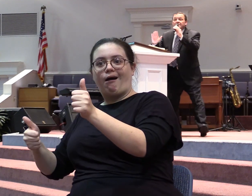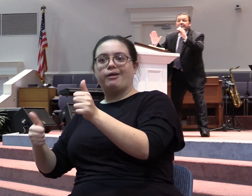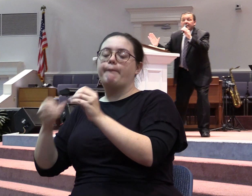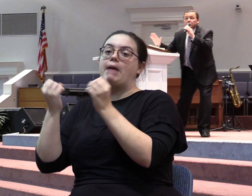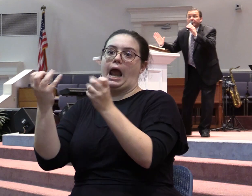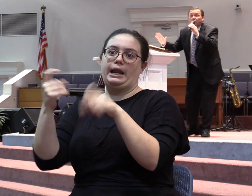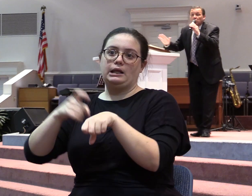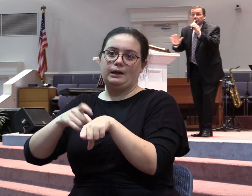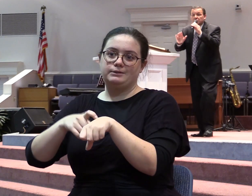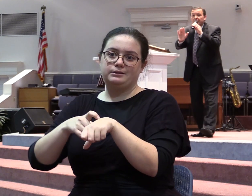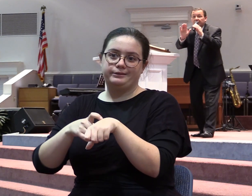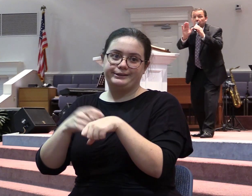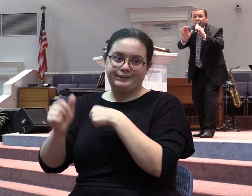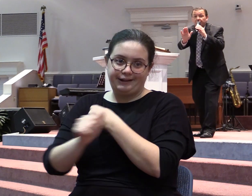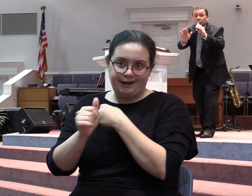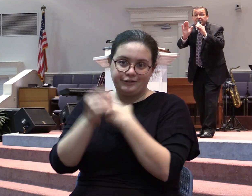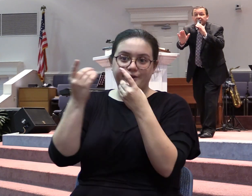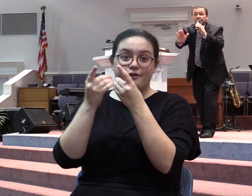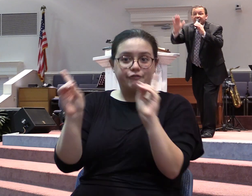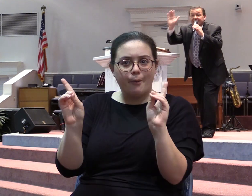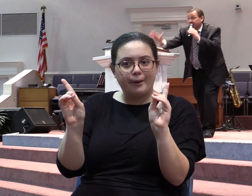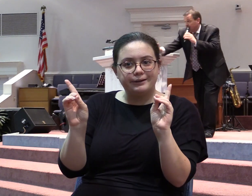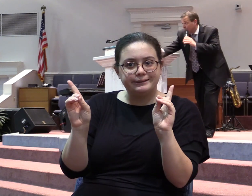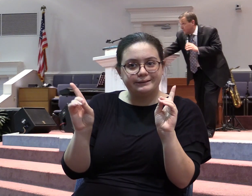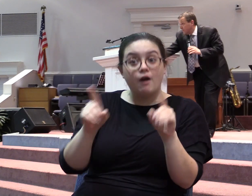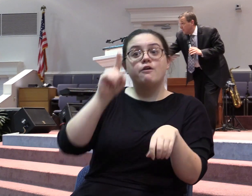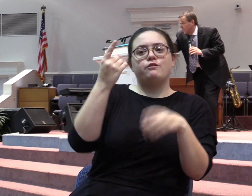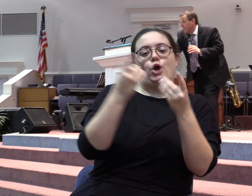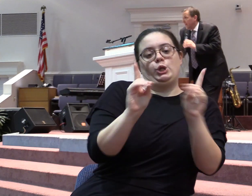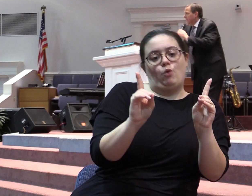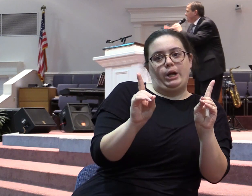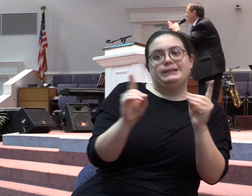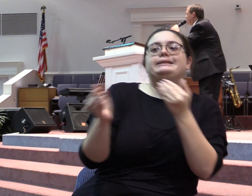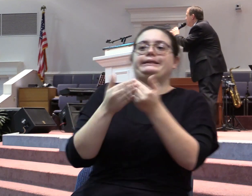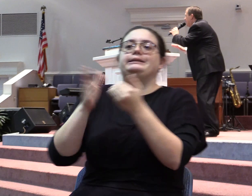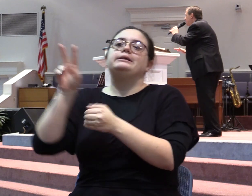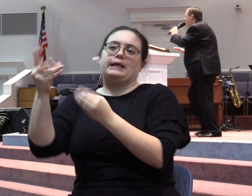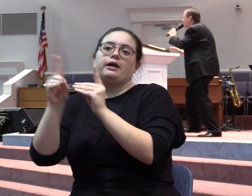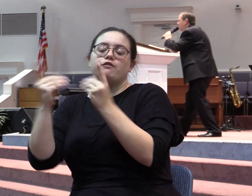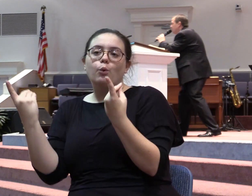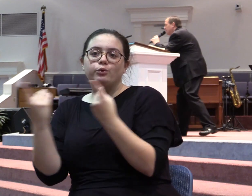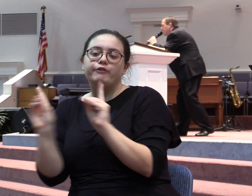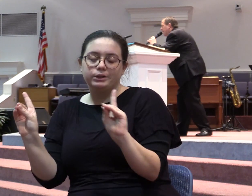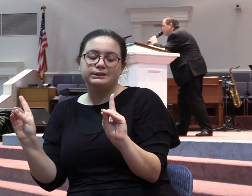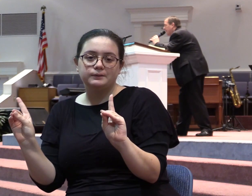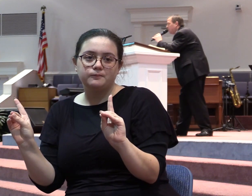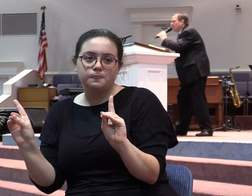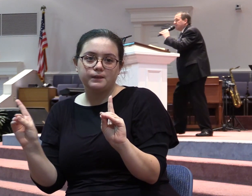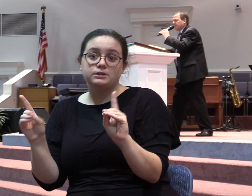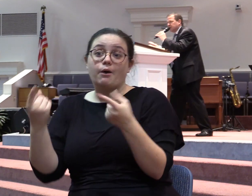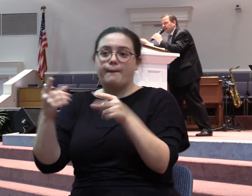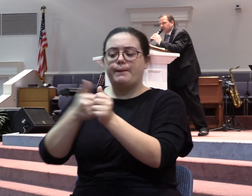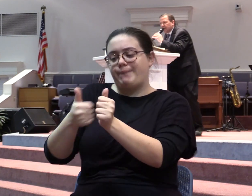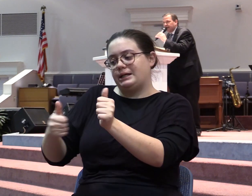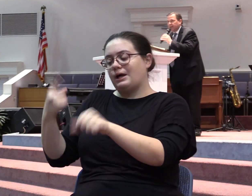And that's the danger of divorce, because you ever get one divorce, it's easier to get a second divorce. And that's the danger of backsliding, because you ever backslide once,